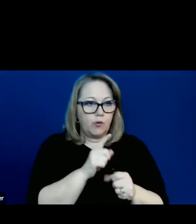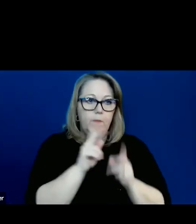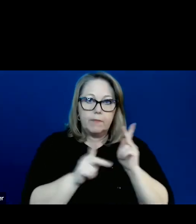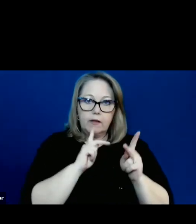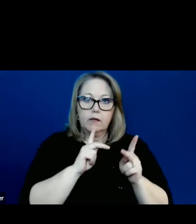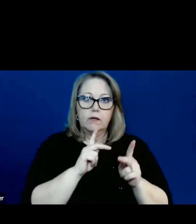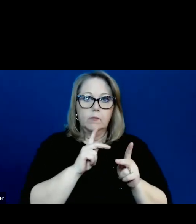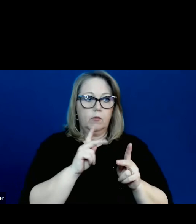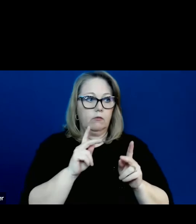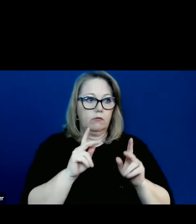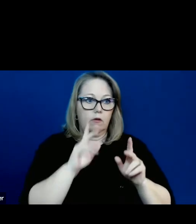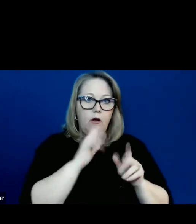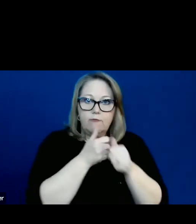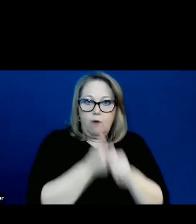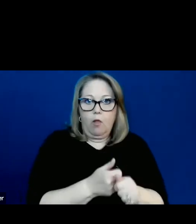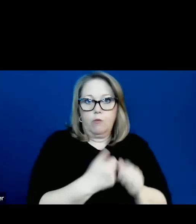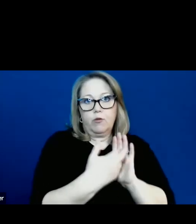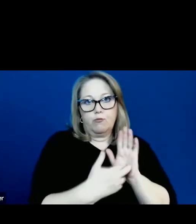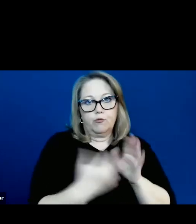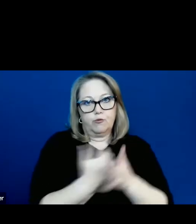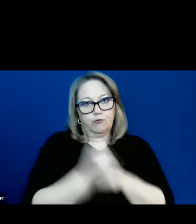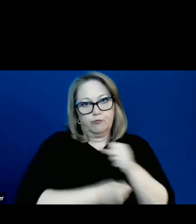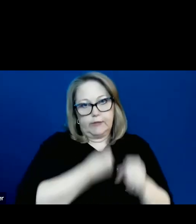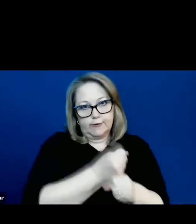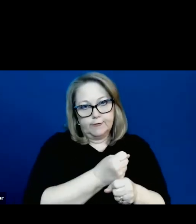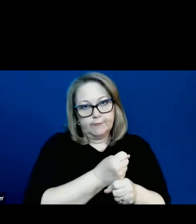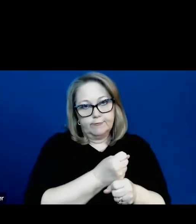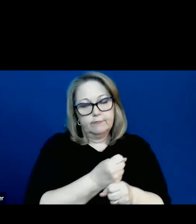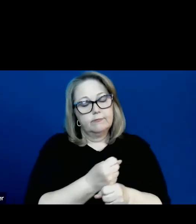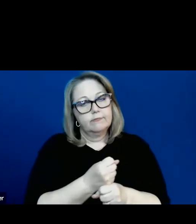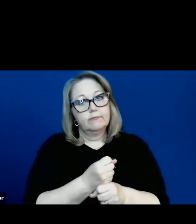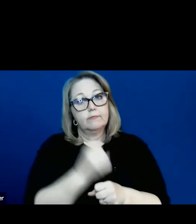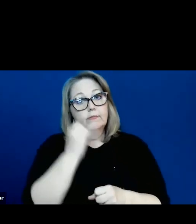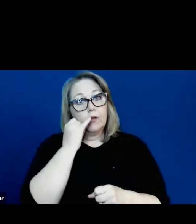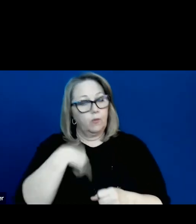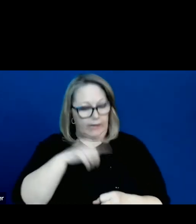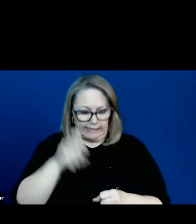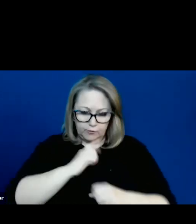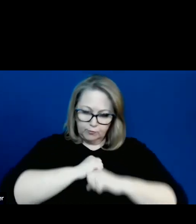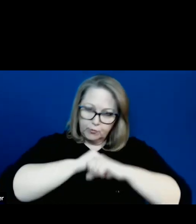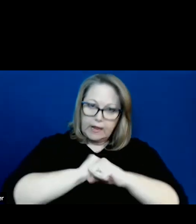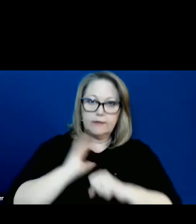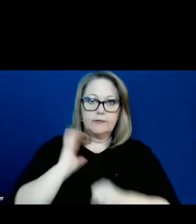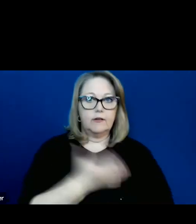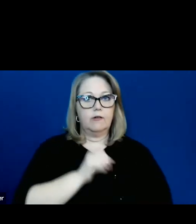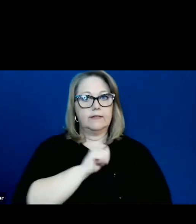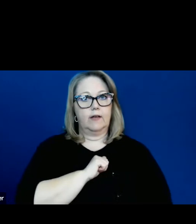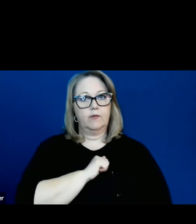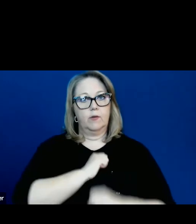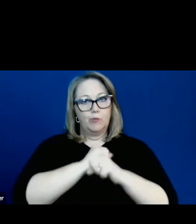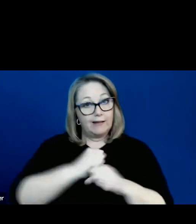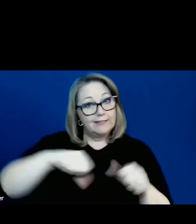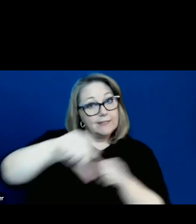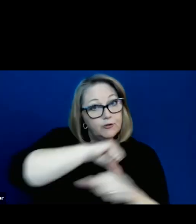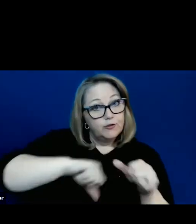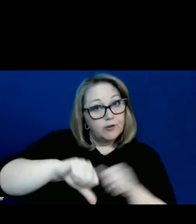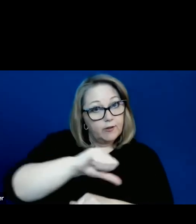public health measures are followed. Let's all do the best we can to protect ourselves and each other because I believe